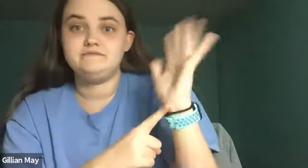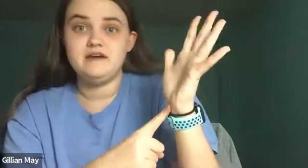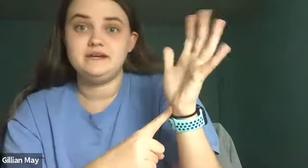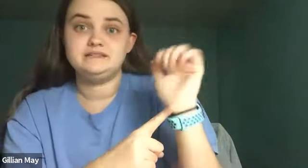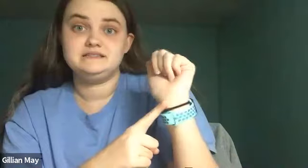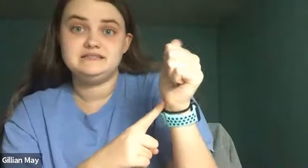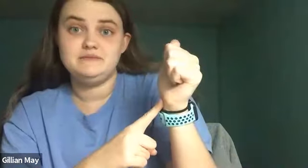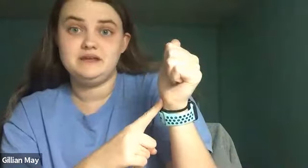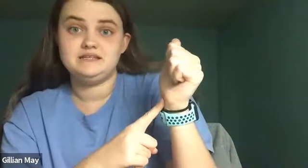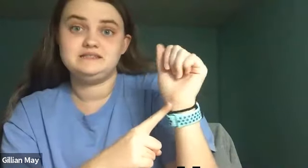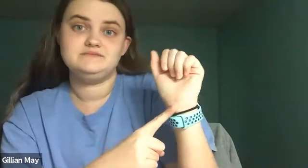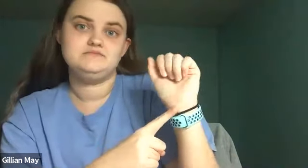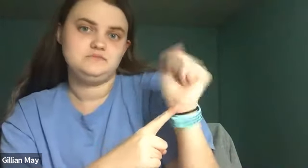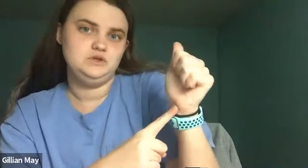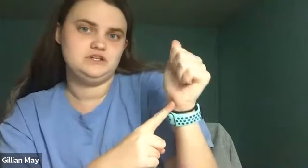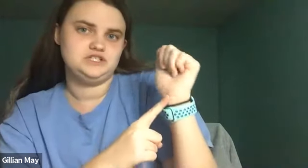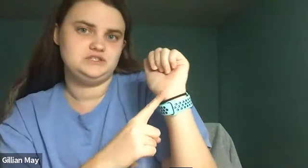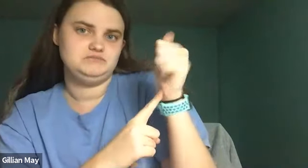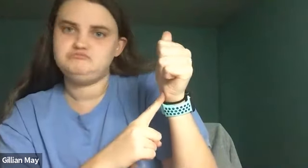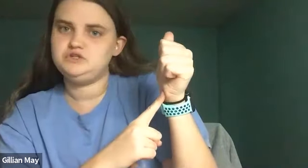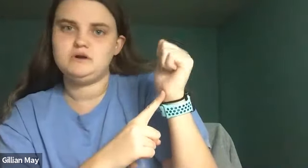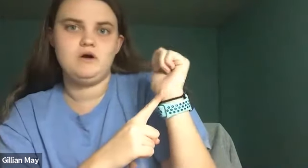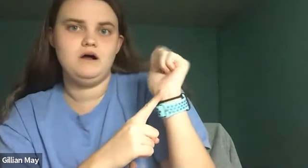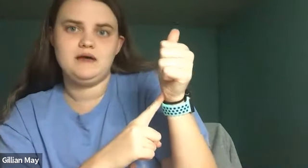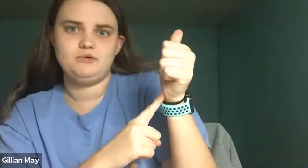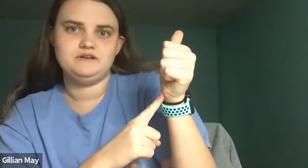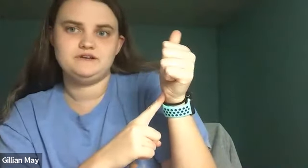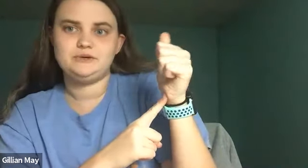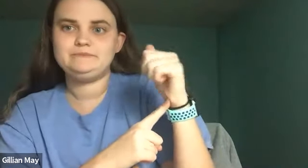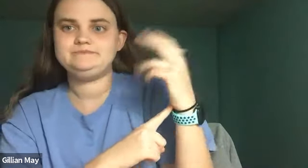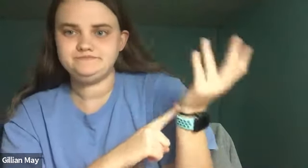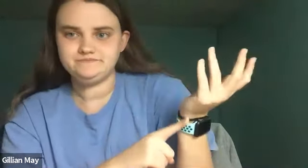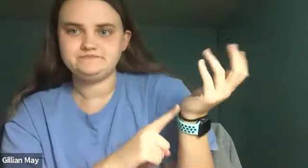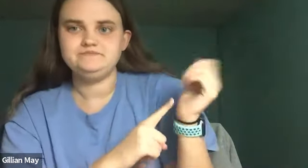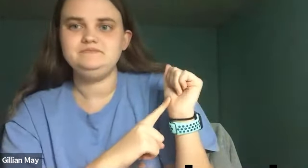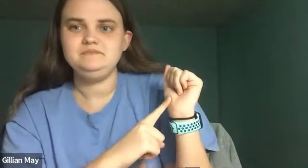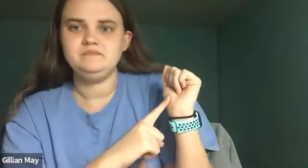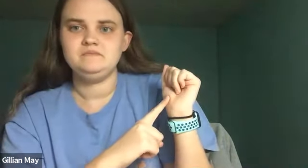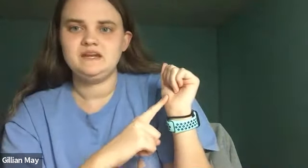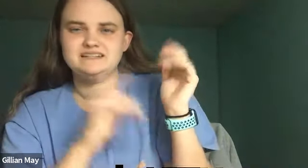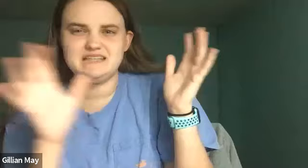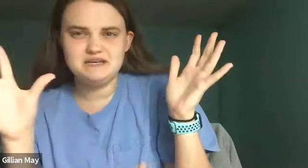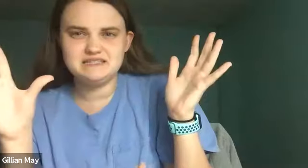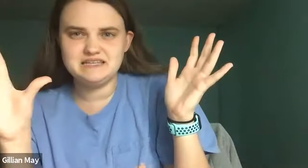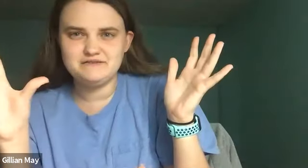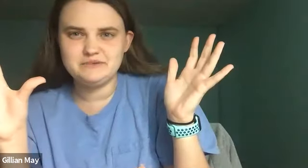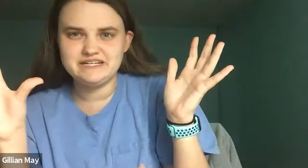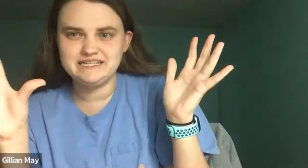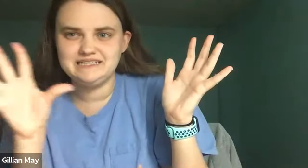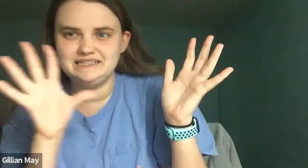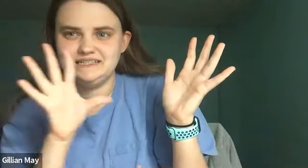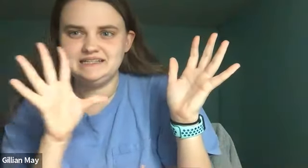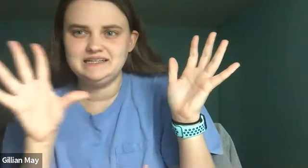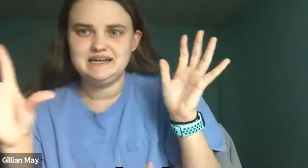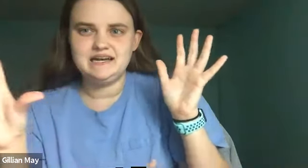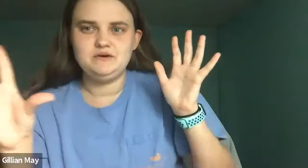5 minutes, 10 minutes, you can just do it on that pointer finger. Does that make sense to everybody? I know I'm